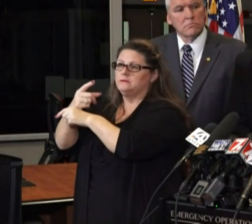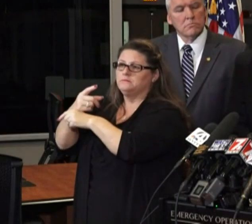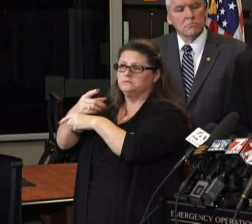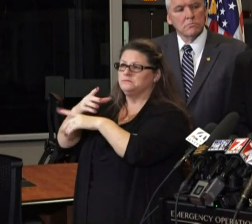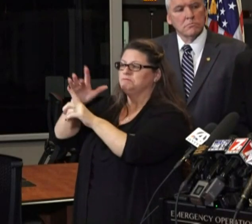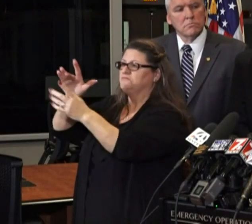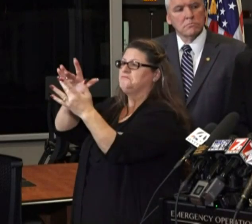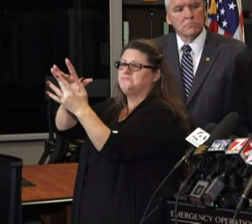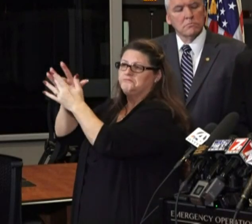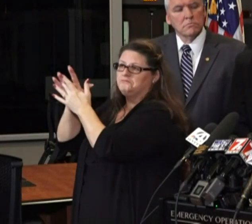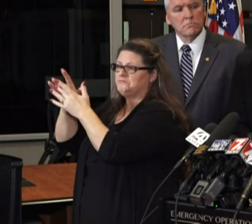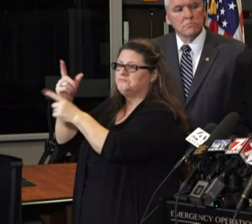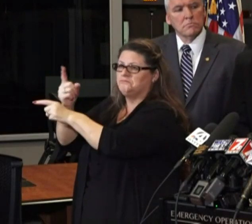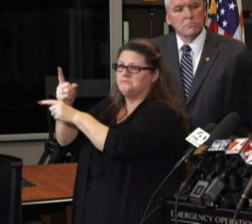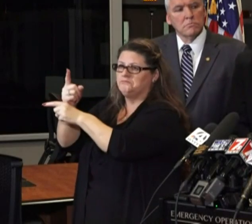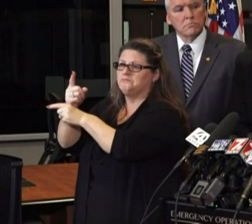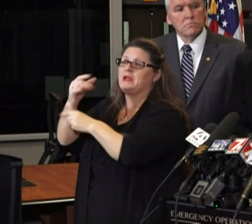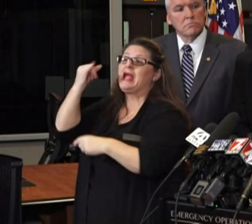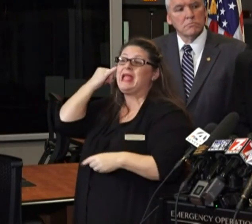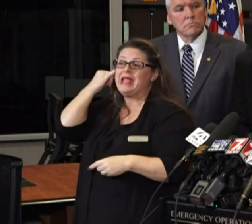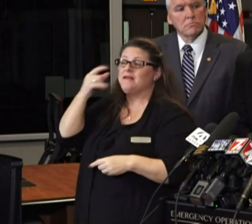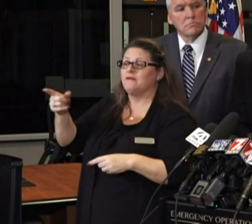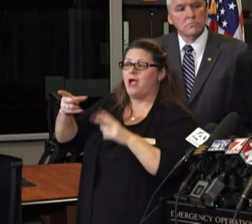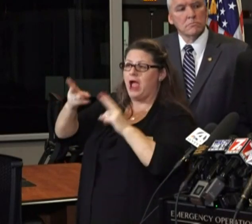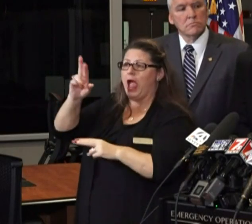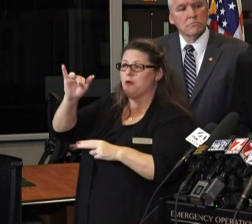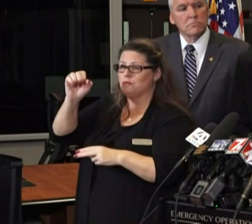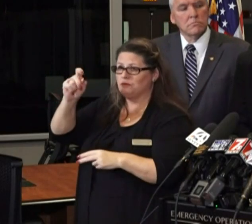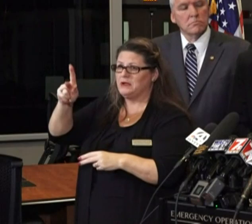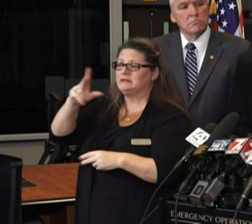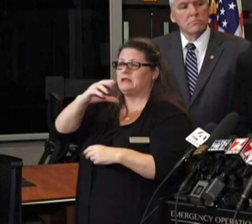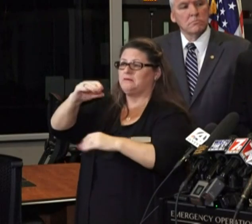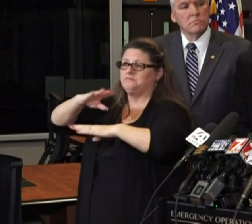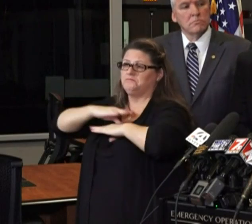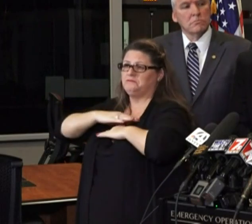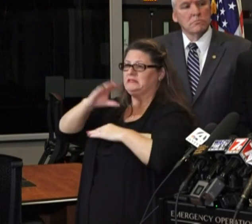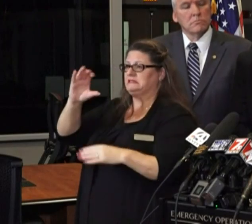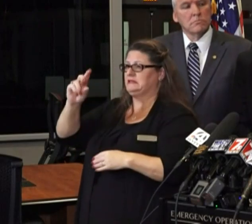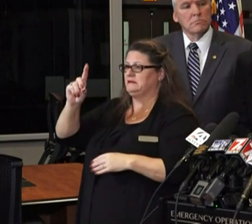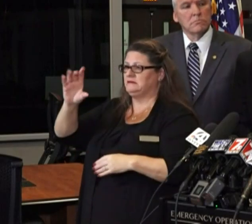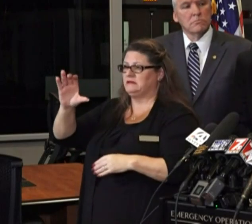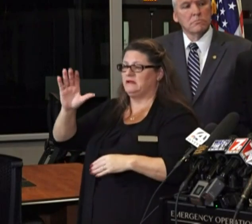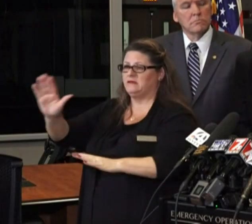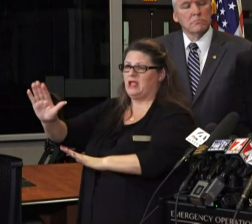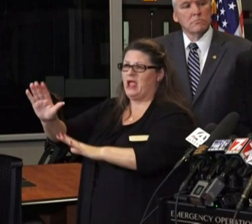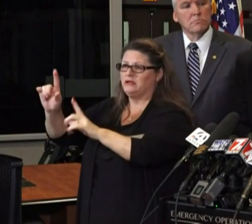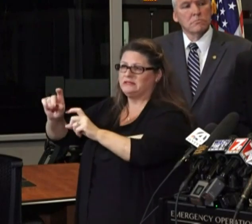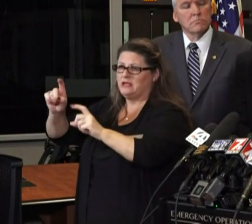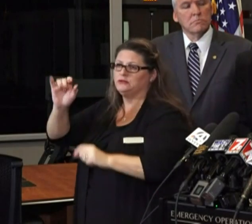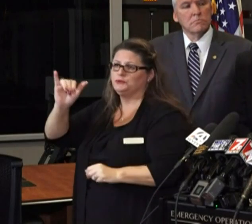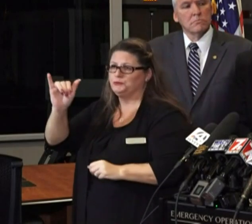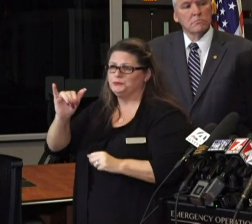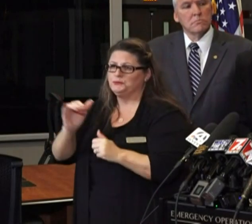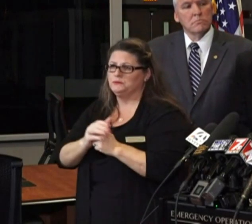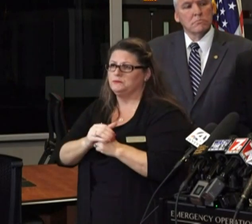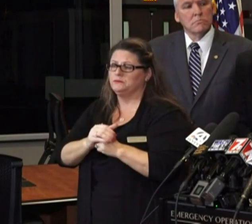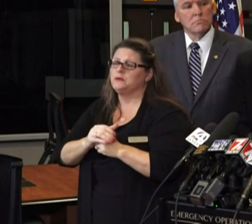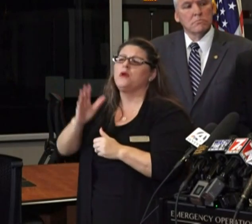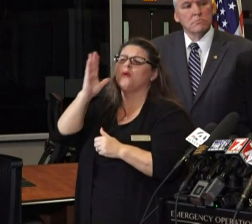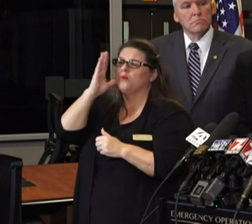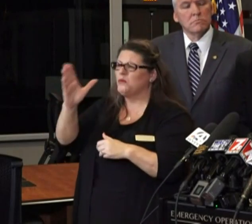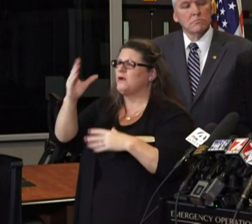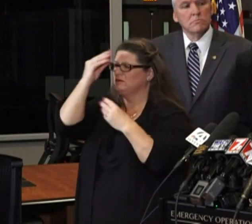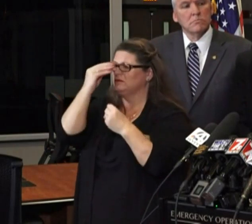for complication and meet CDC guidelines for testing. We also will be giving everyone resources